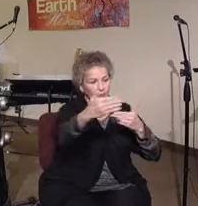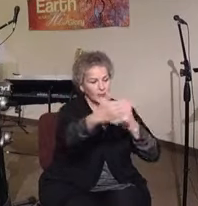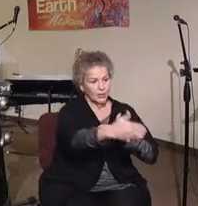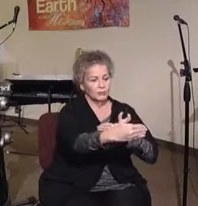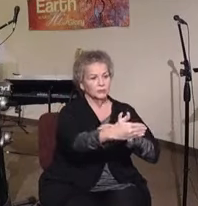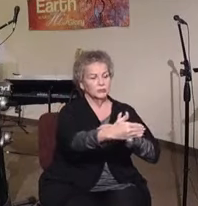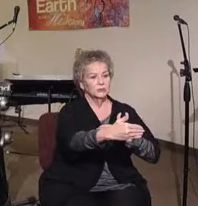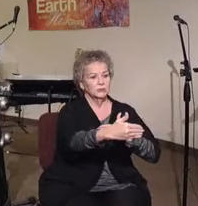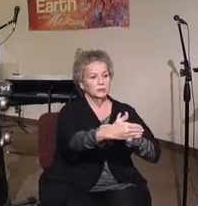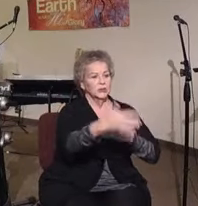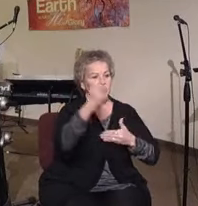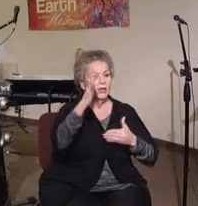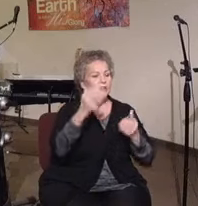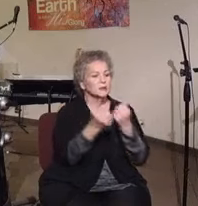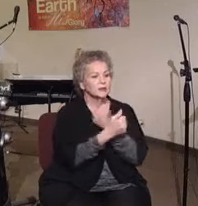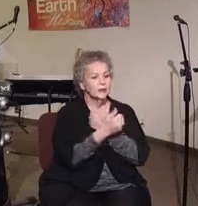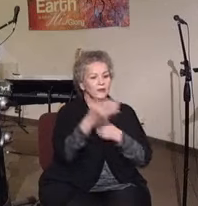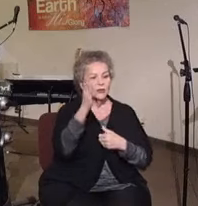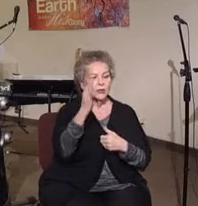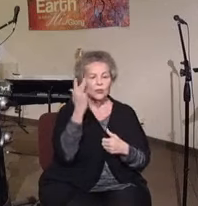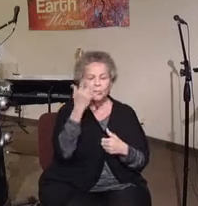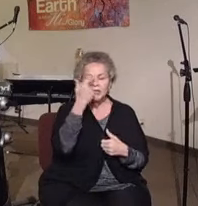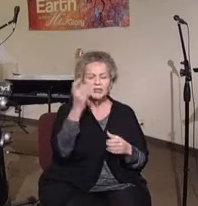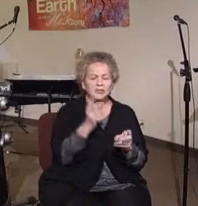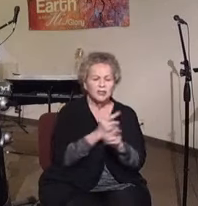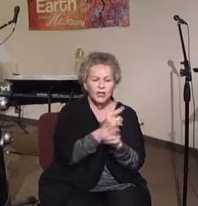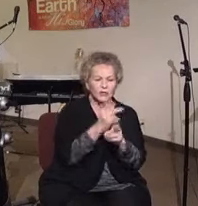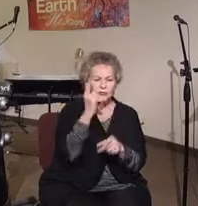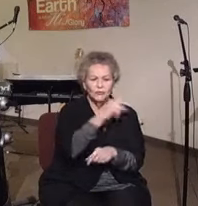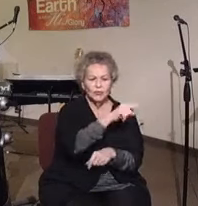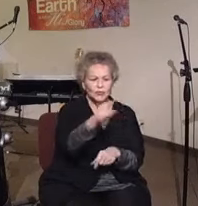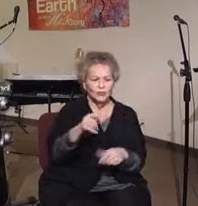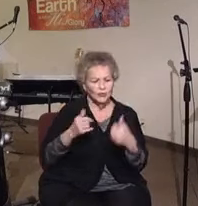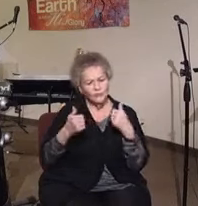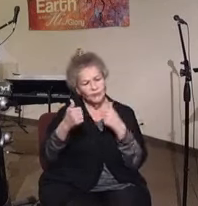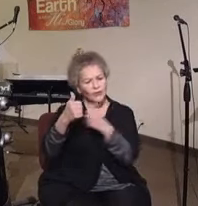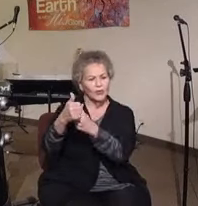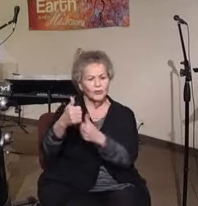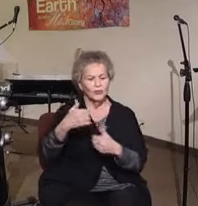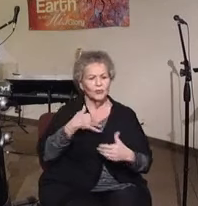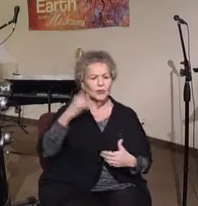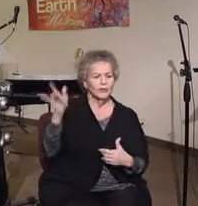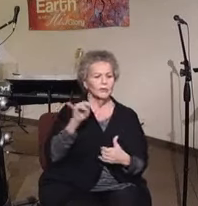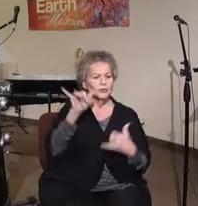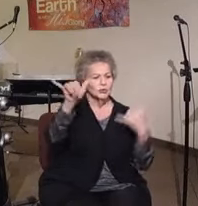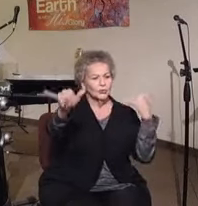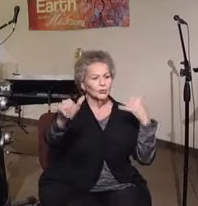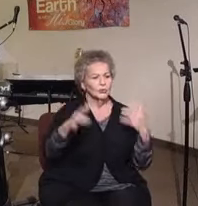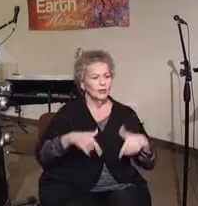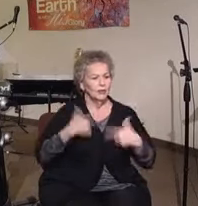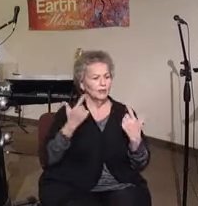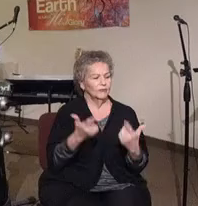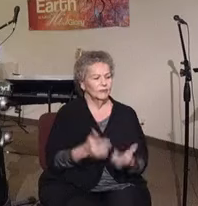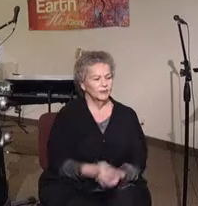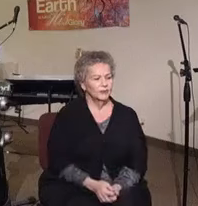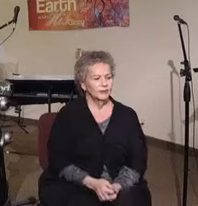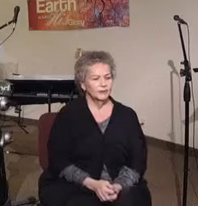God is a loving God because he cares for you. And if you follow him, you have eternal life. Hallelujah.